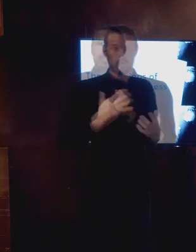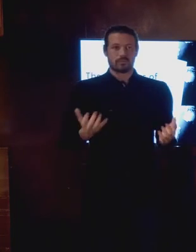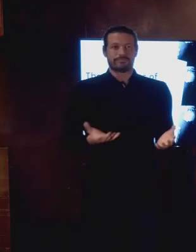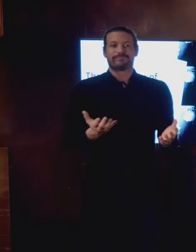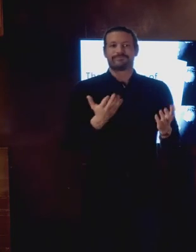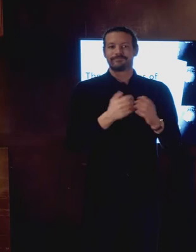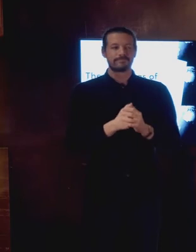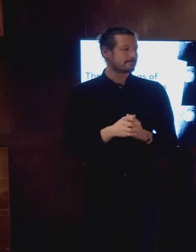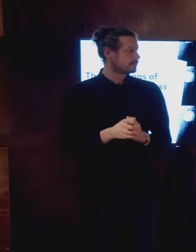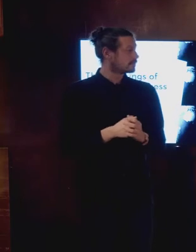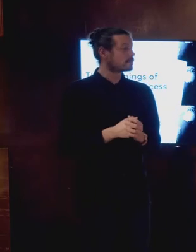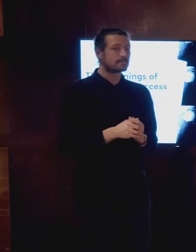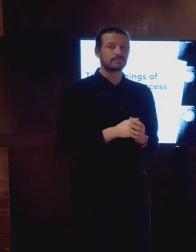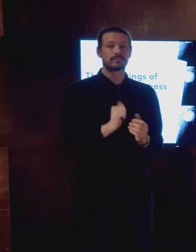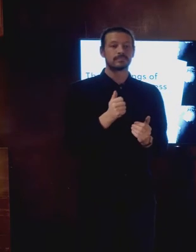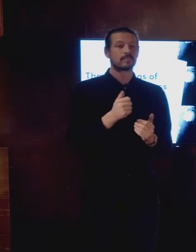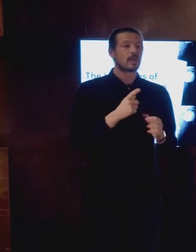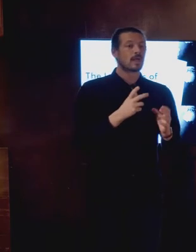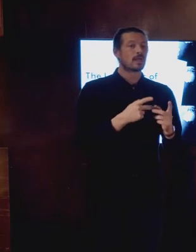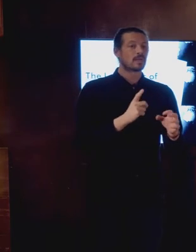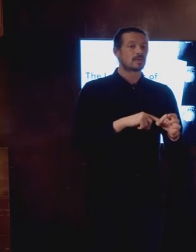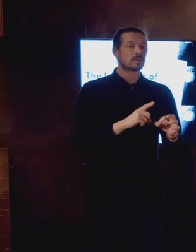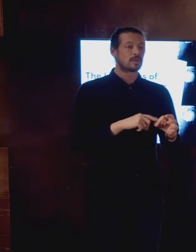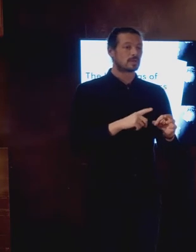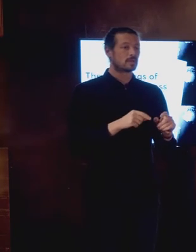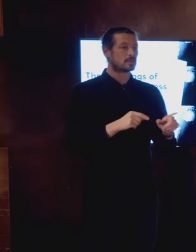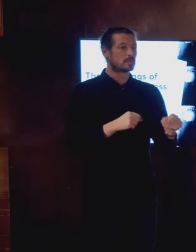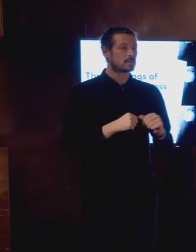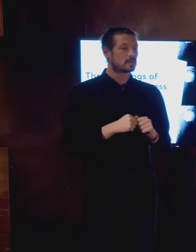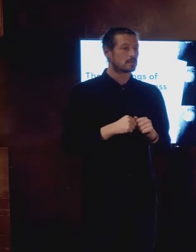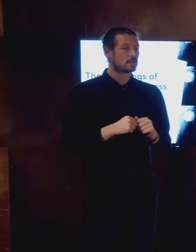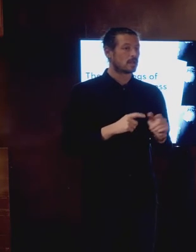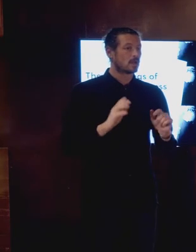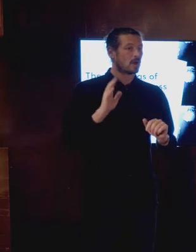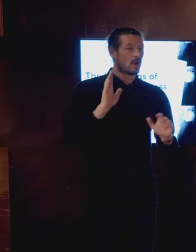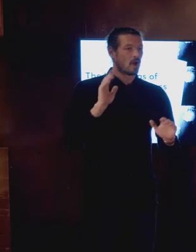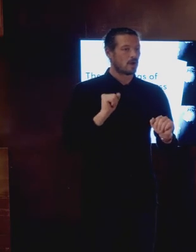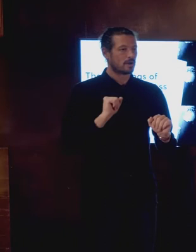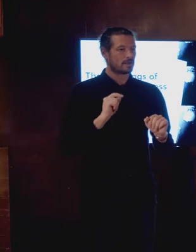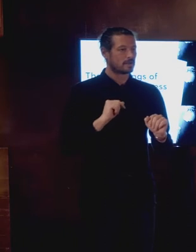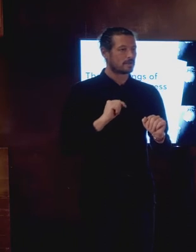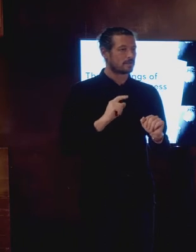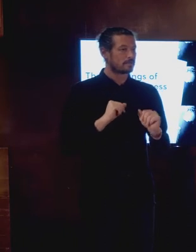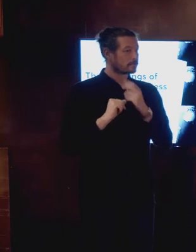Yeah. Mm. Yeah. Got a question up here at the front. We'll just wait for the microphone.